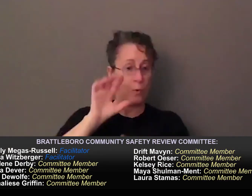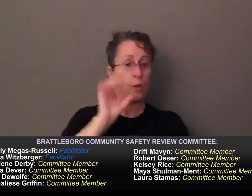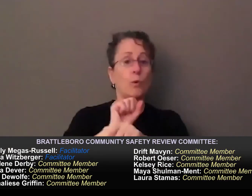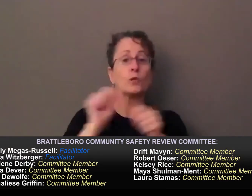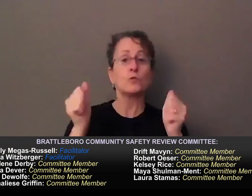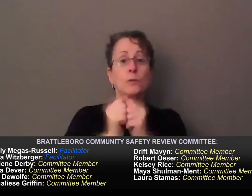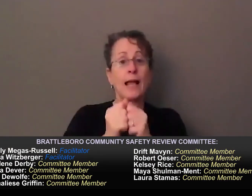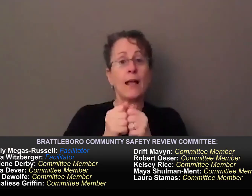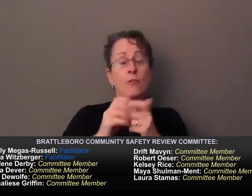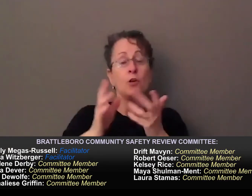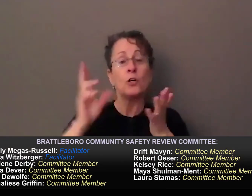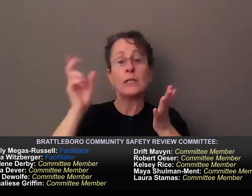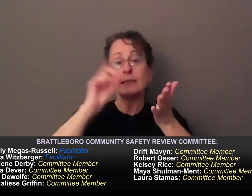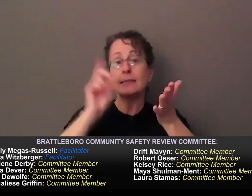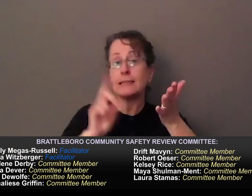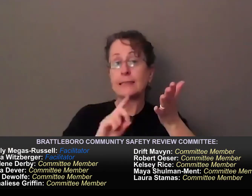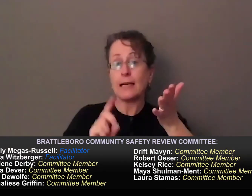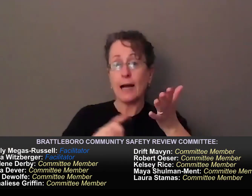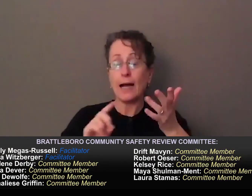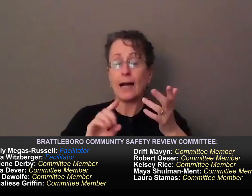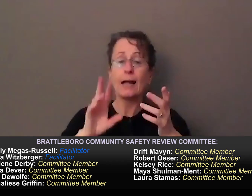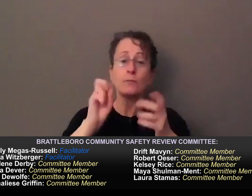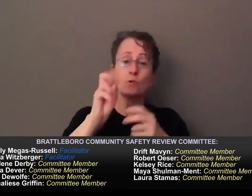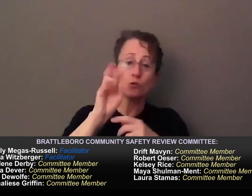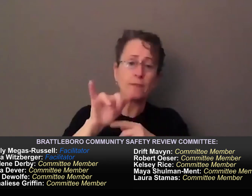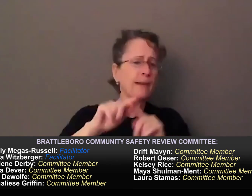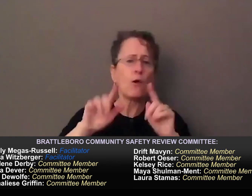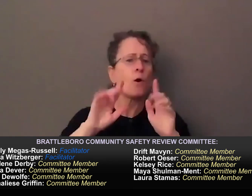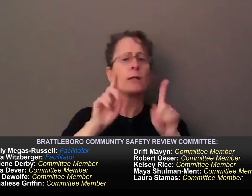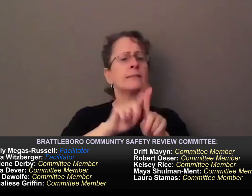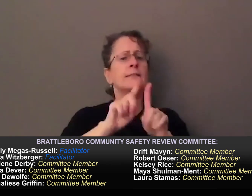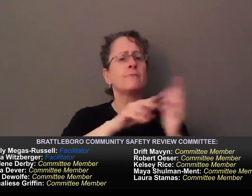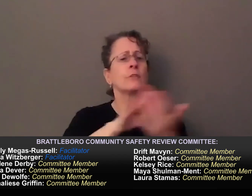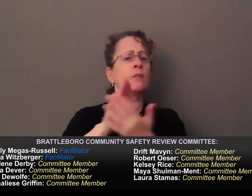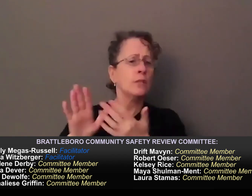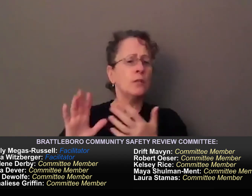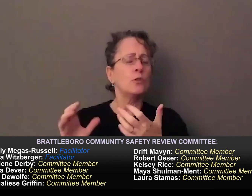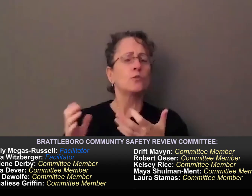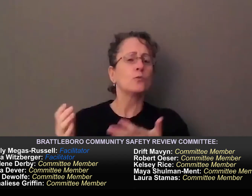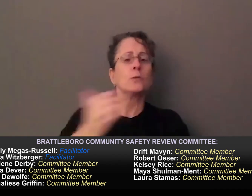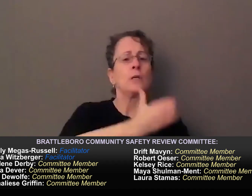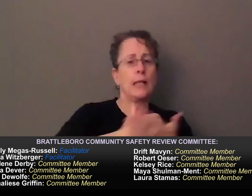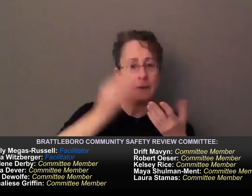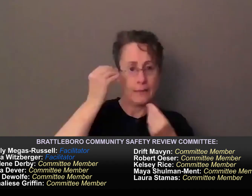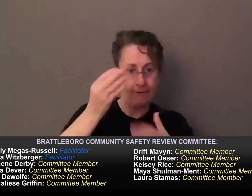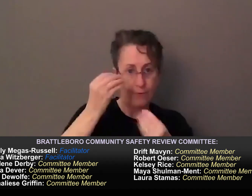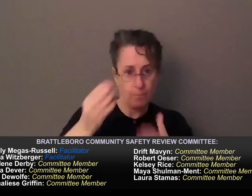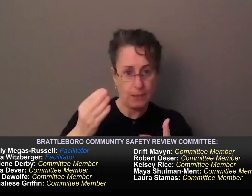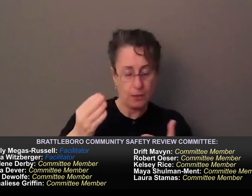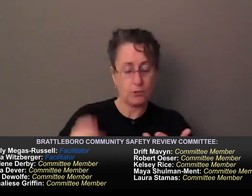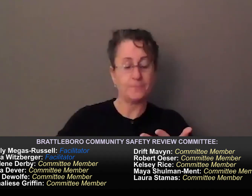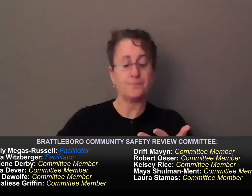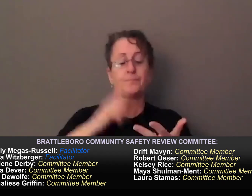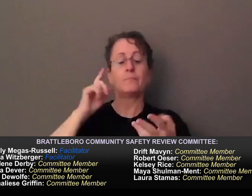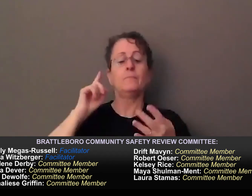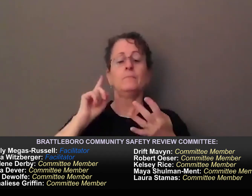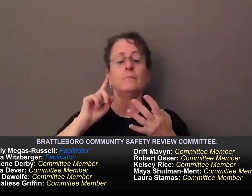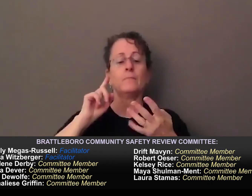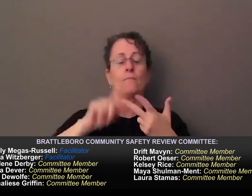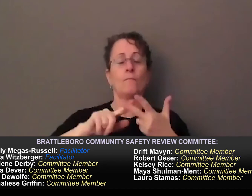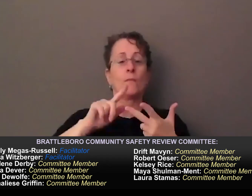we're going to use. And then end of October and November is really when the information gathering content,